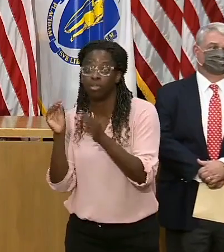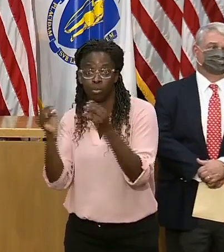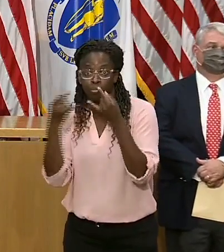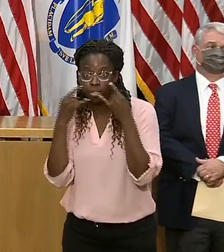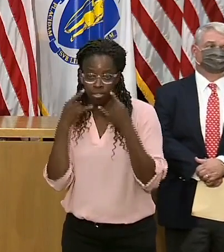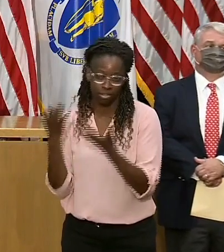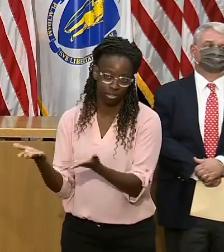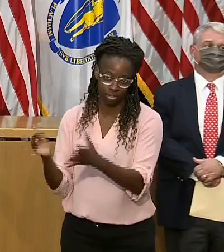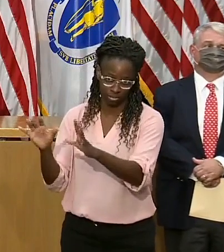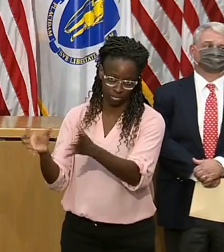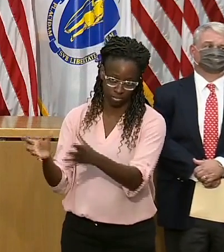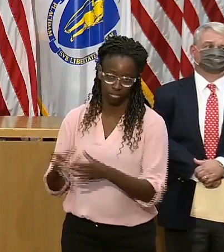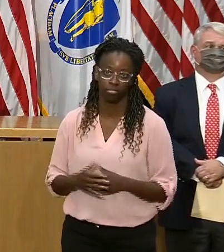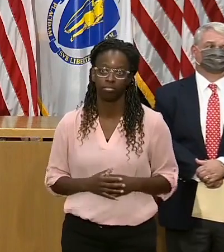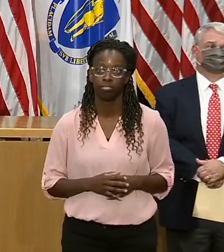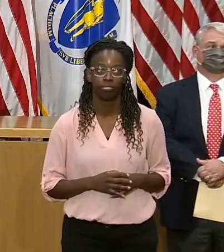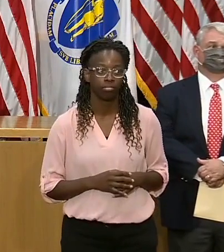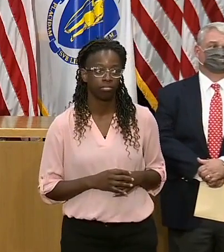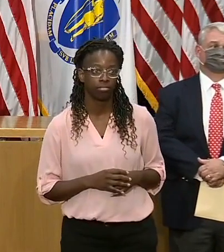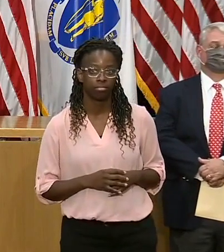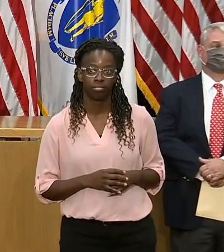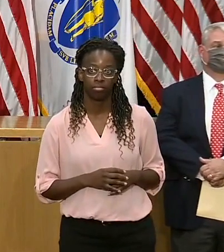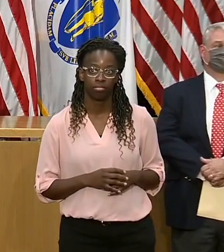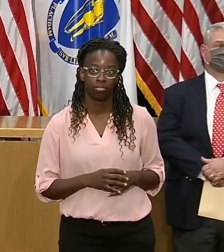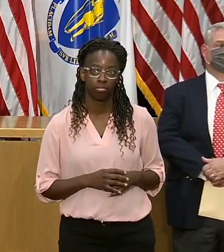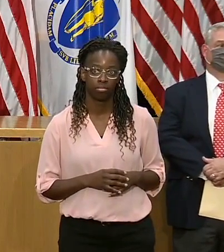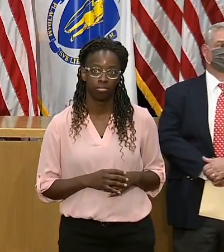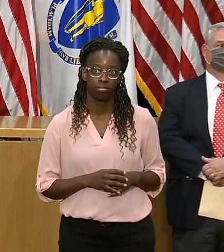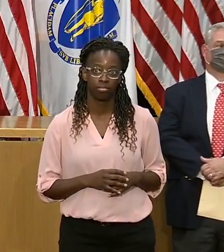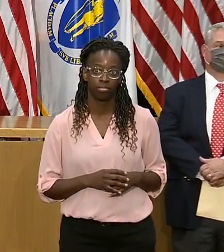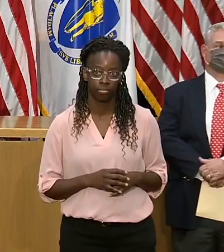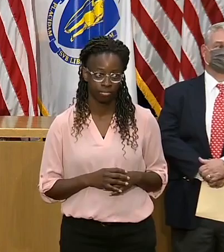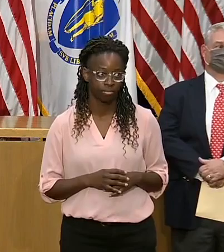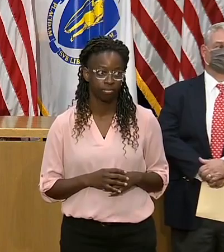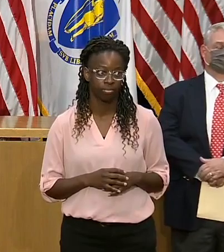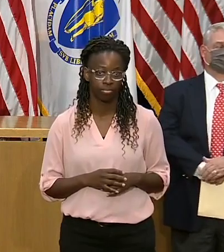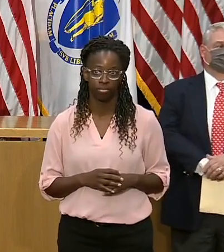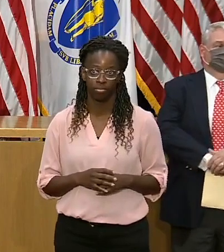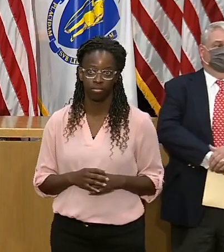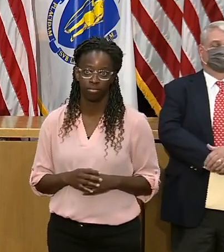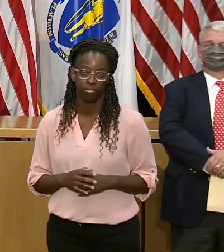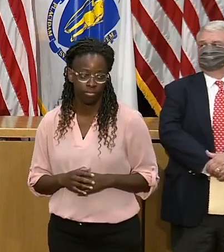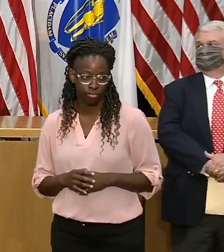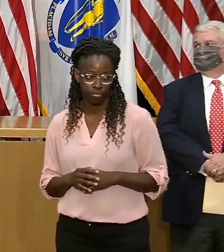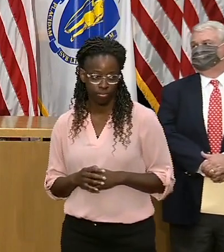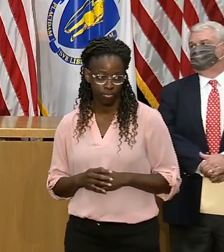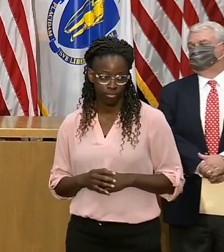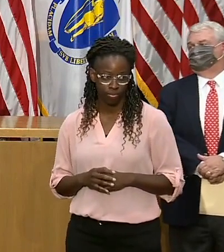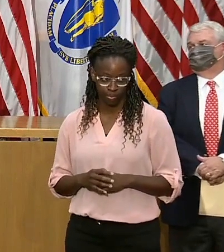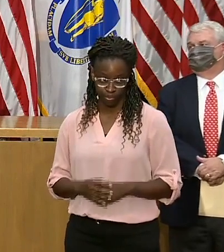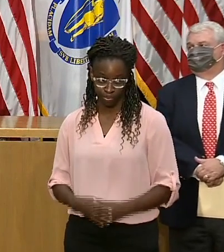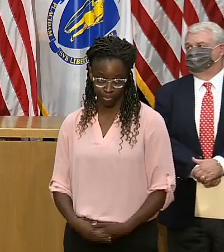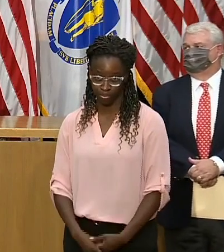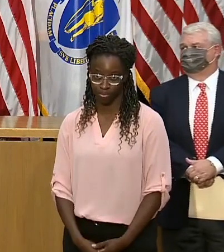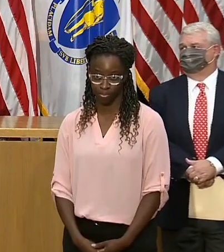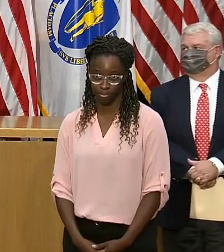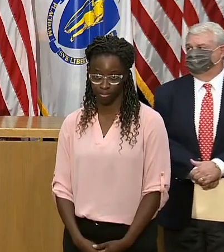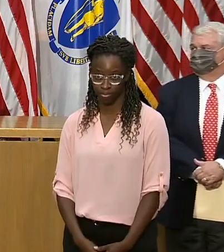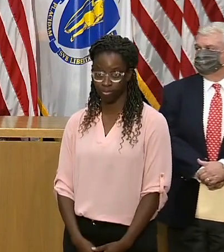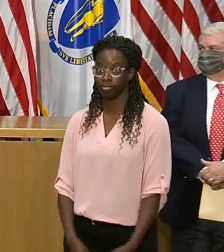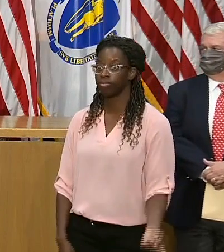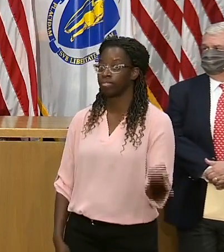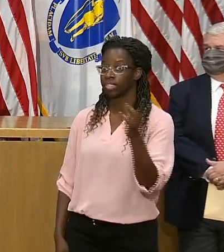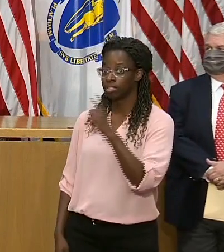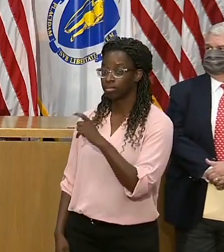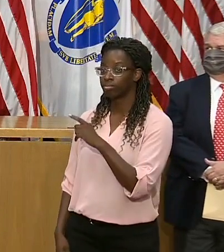Governor, I wanted to ask about those asterisk districts. Yeah. Why did you decide to just add that asterisk there and not allow them to maybe